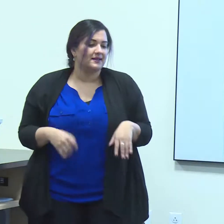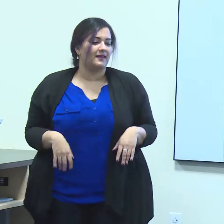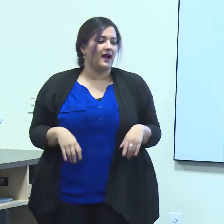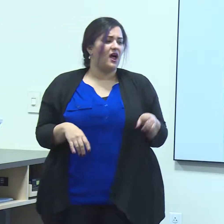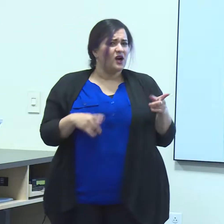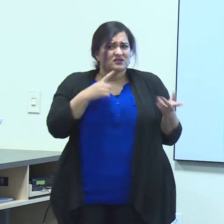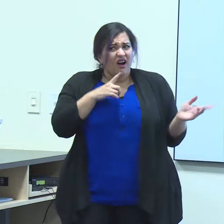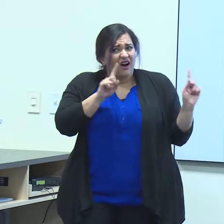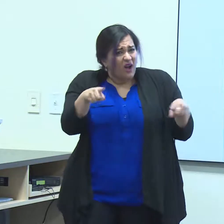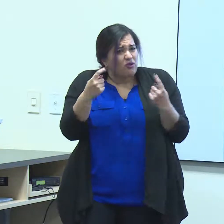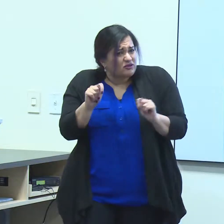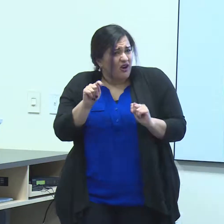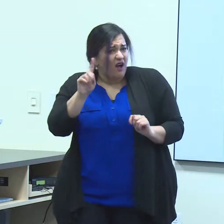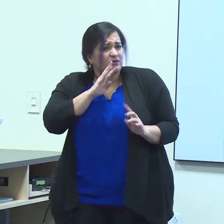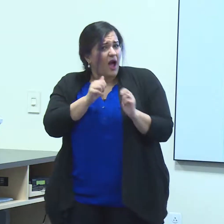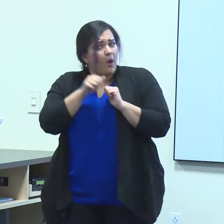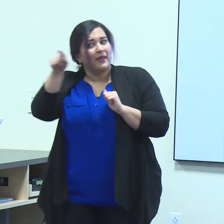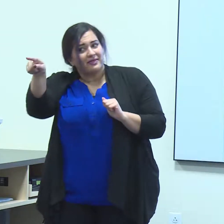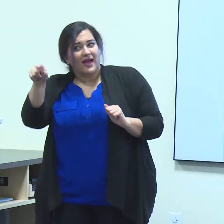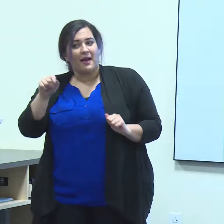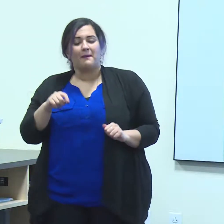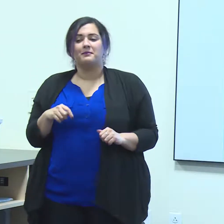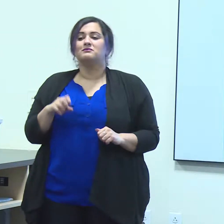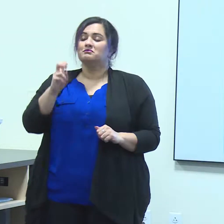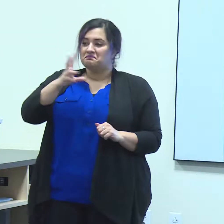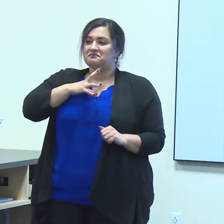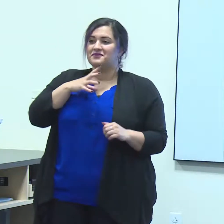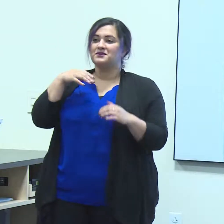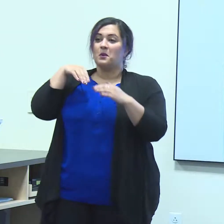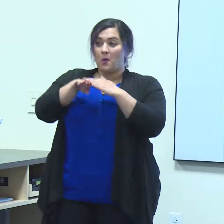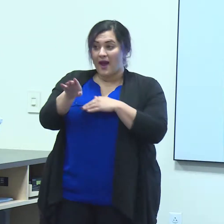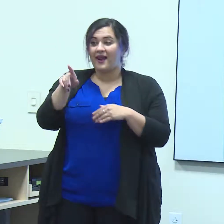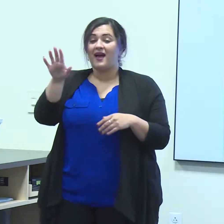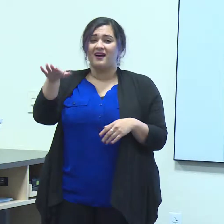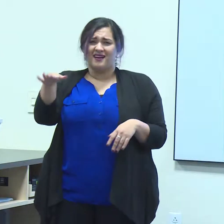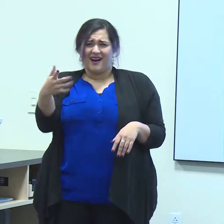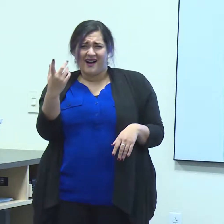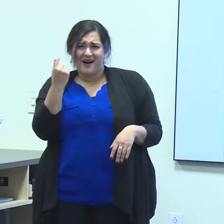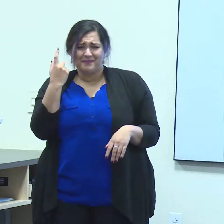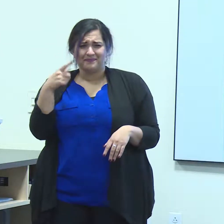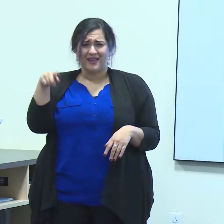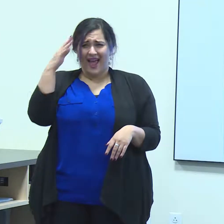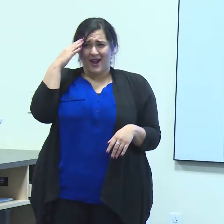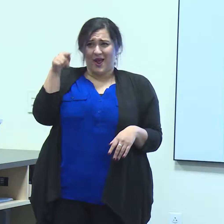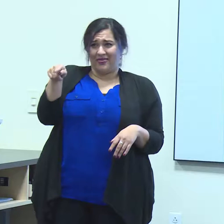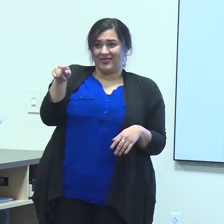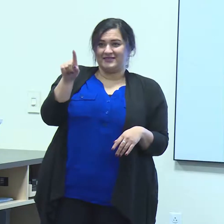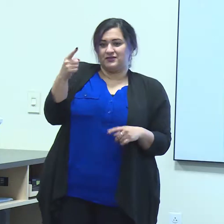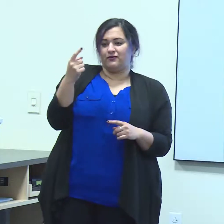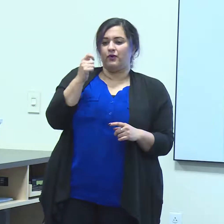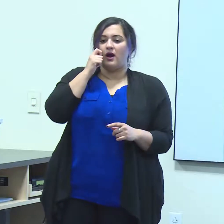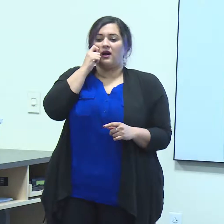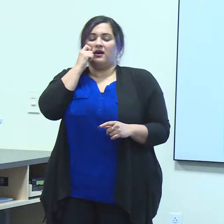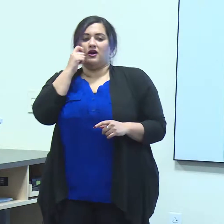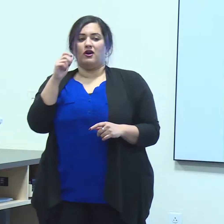isolated. She told me I should go and talk with this program that she was participating in. So I did, and I said, "I know that this is